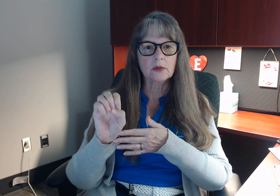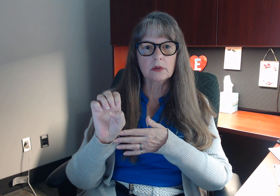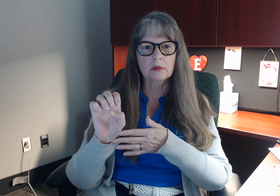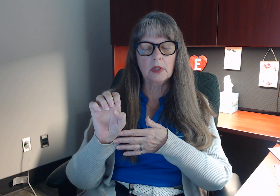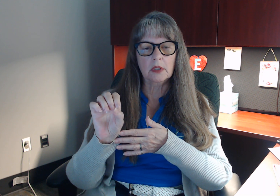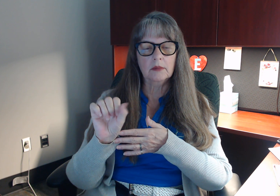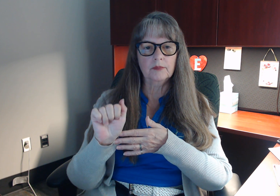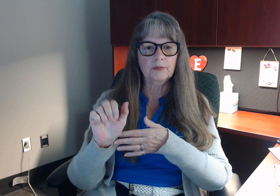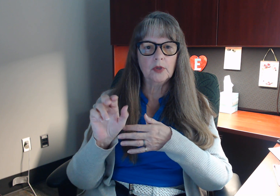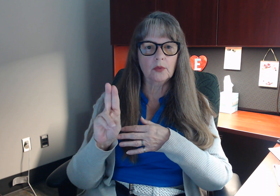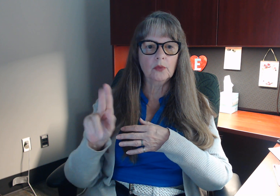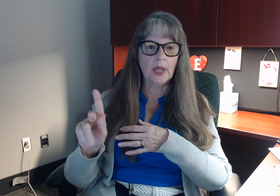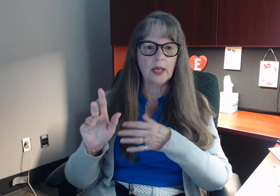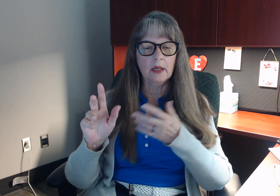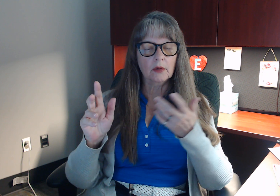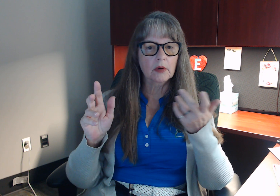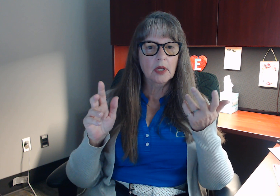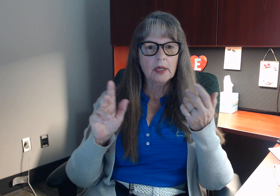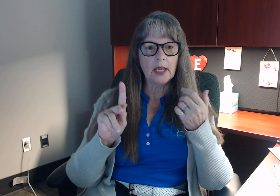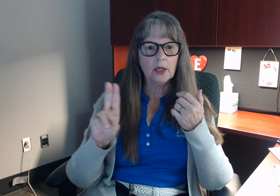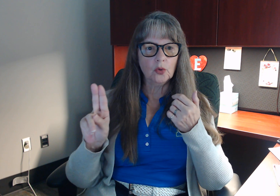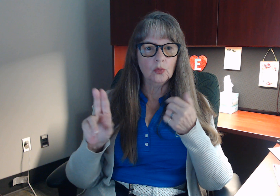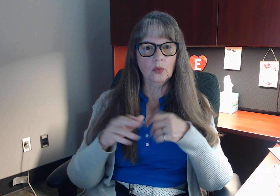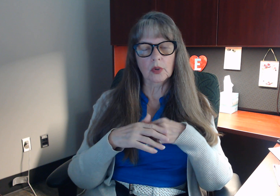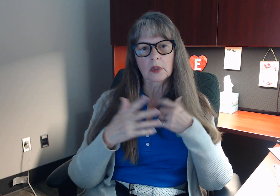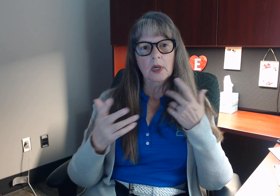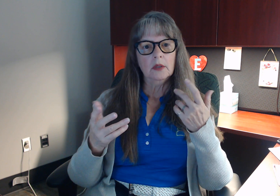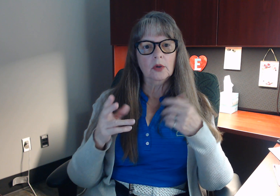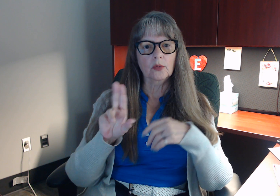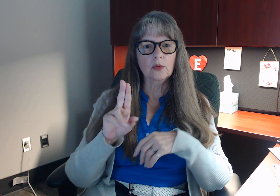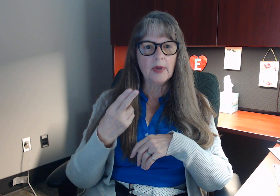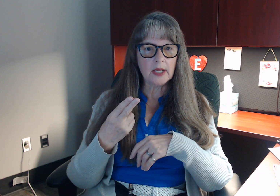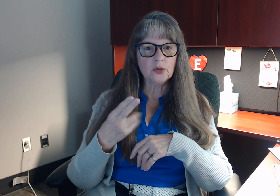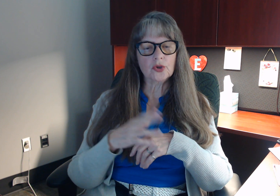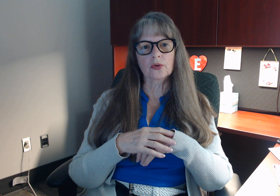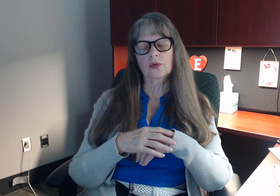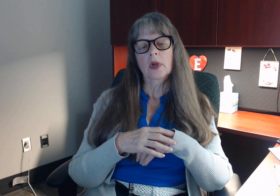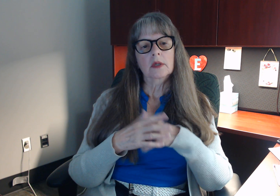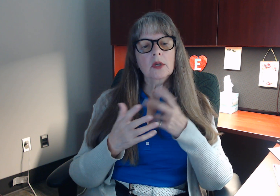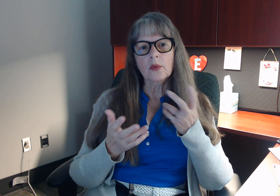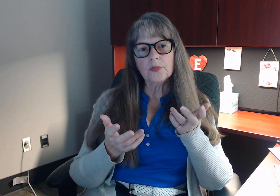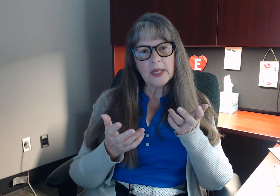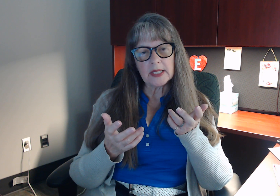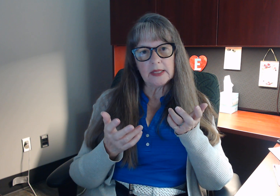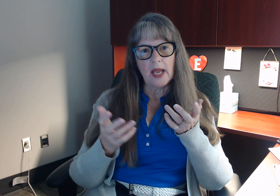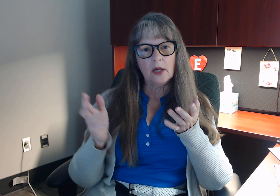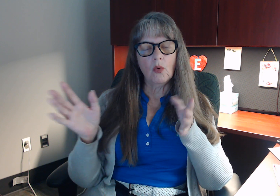or UK, or KU, or U of H, or things like that,